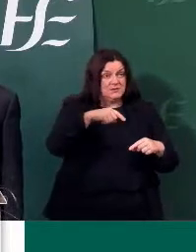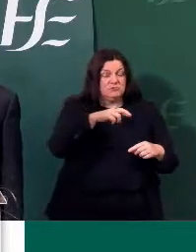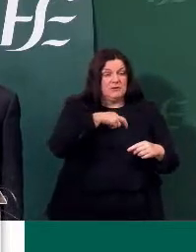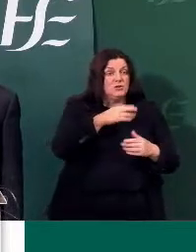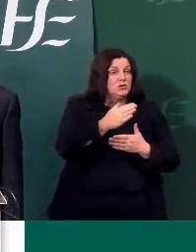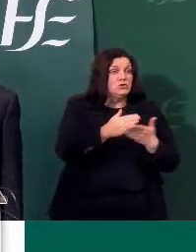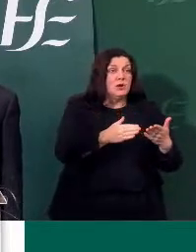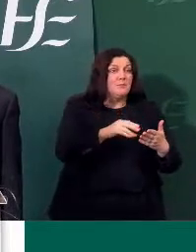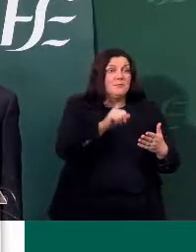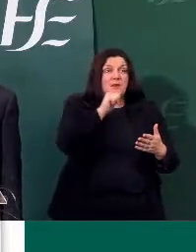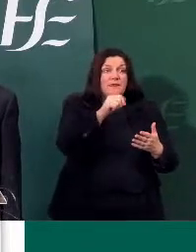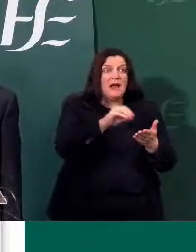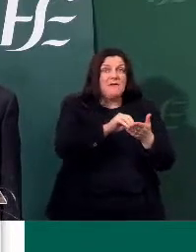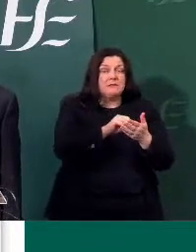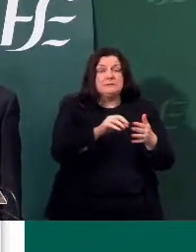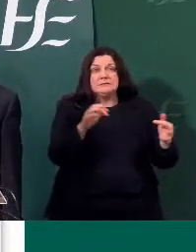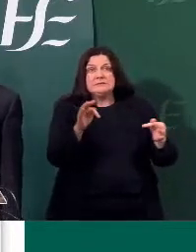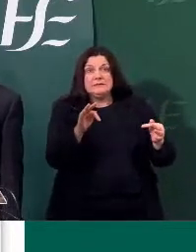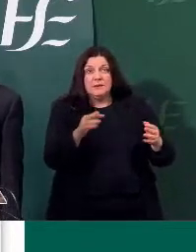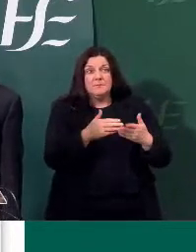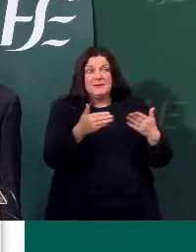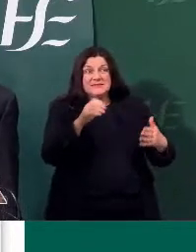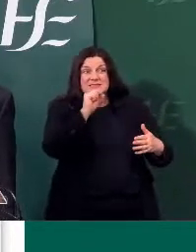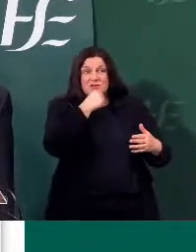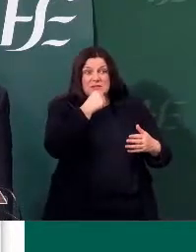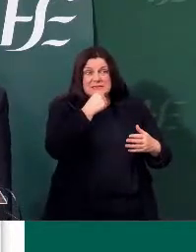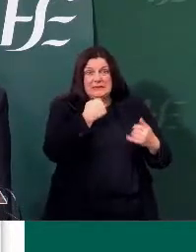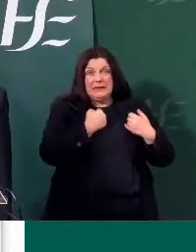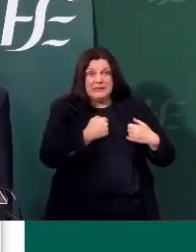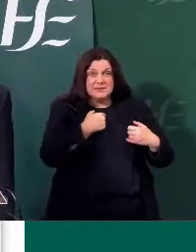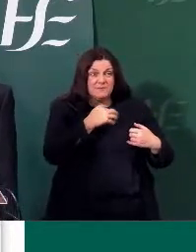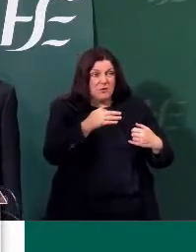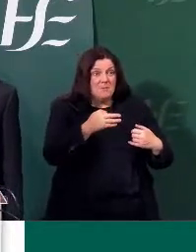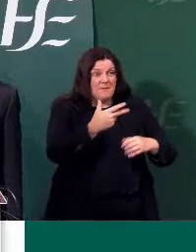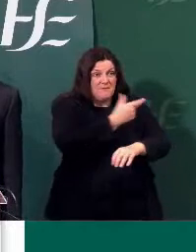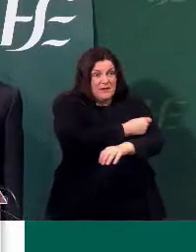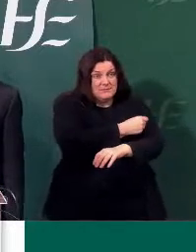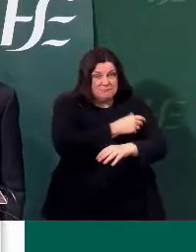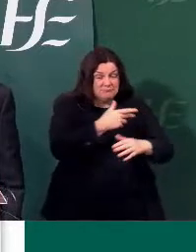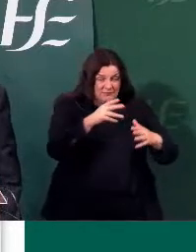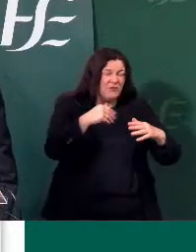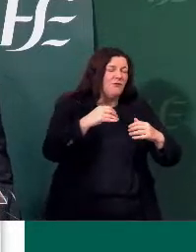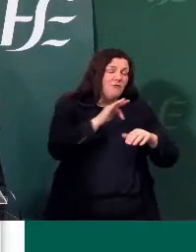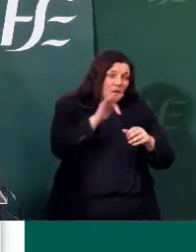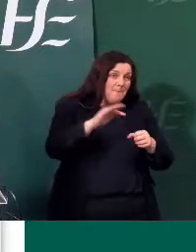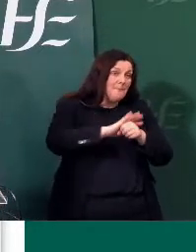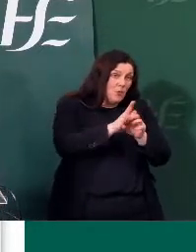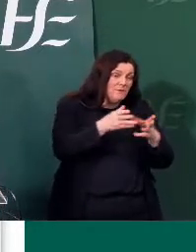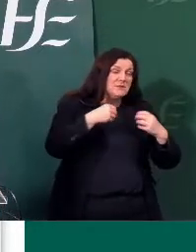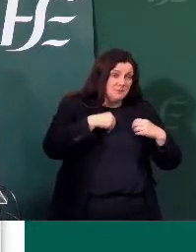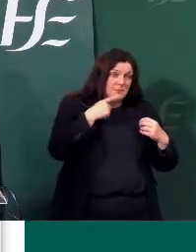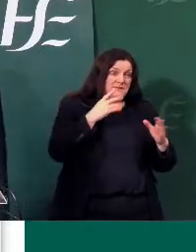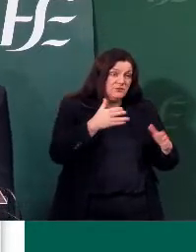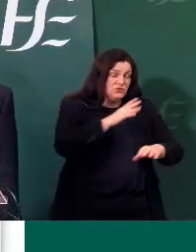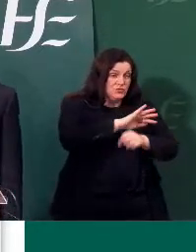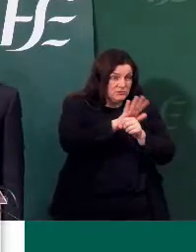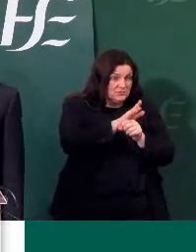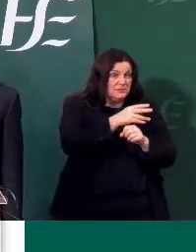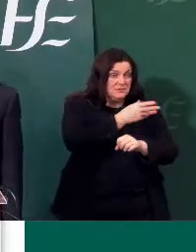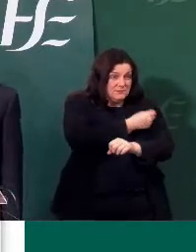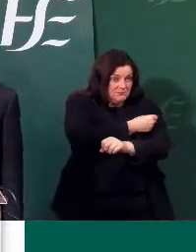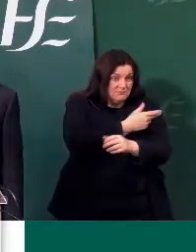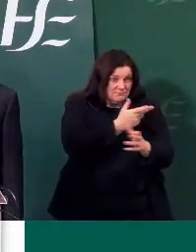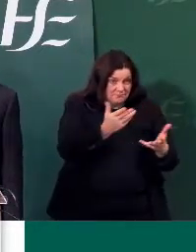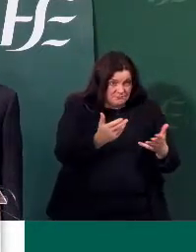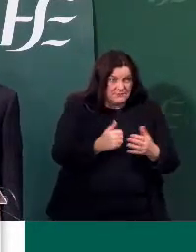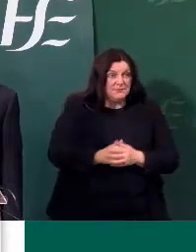the virus, but nevertheless we've seen embrace the vaccine in huge numbers, and that includes 18 to 29-year-olds, 85%